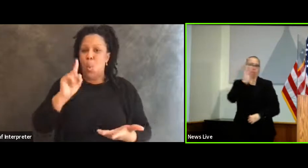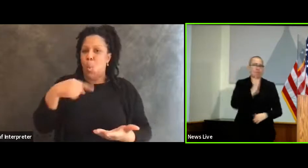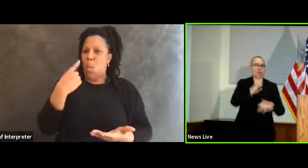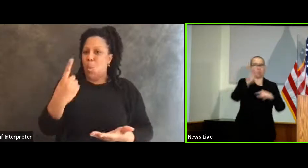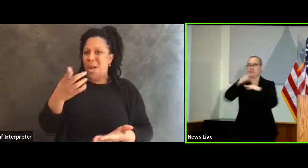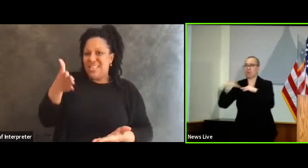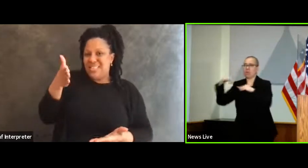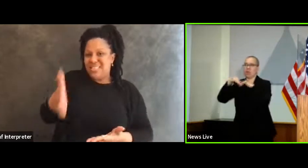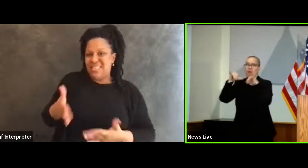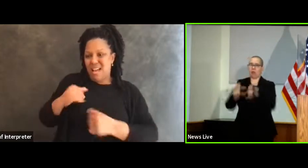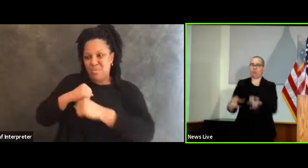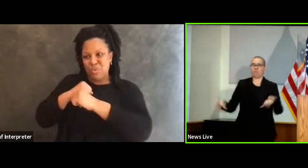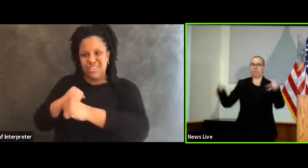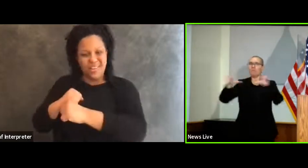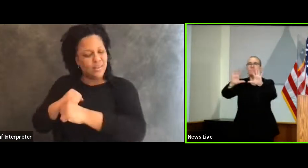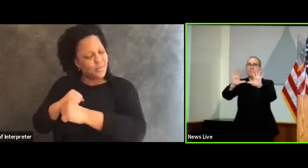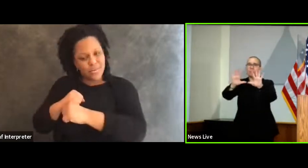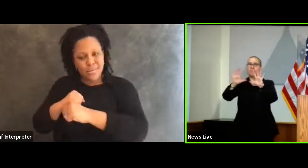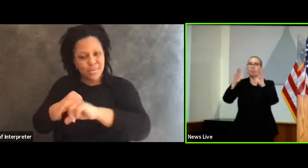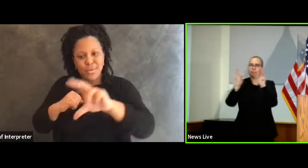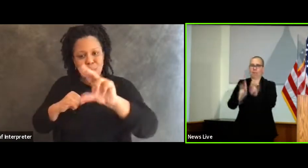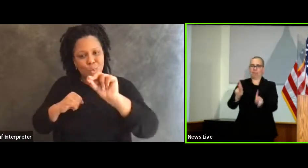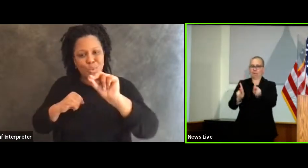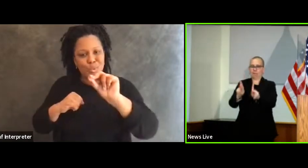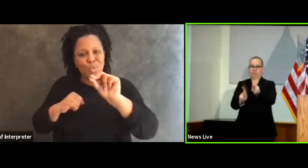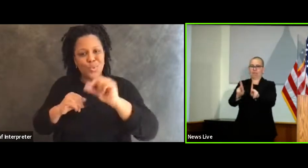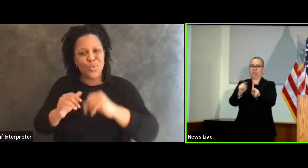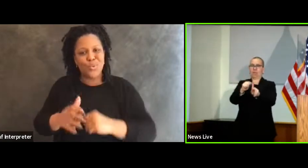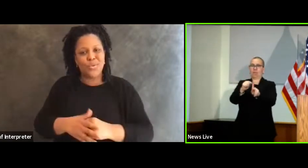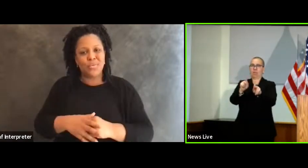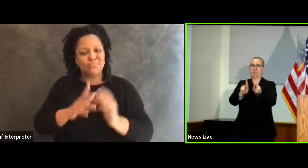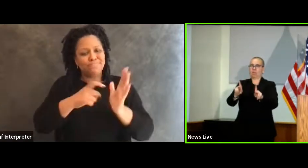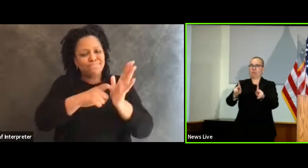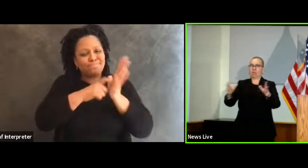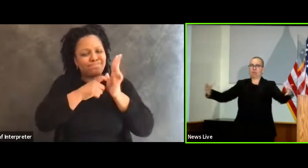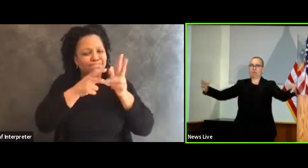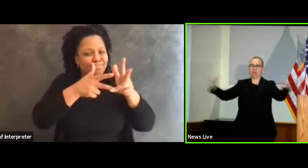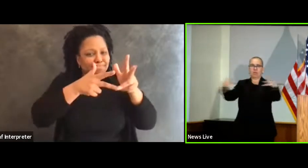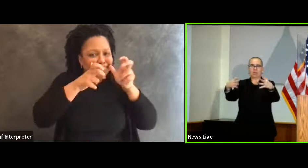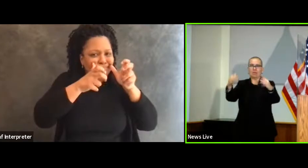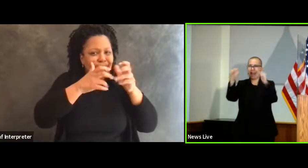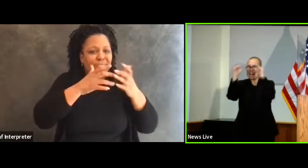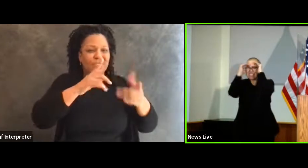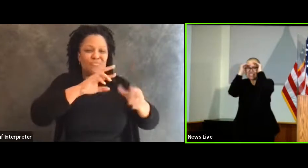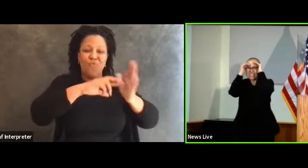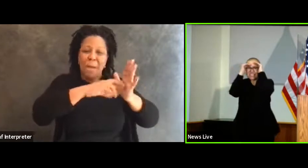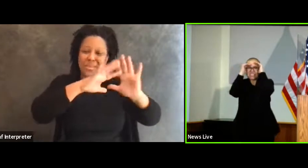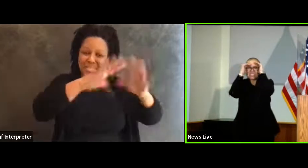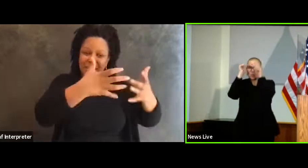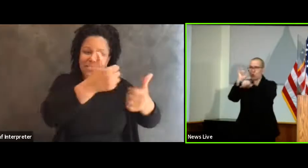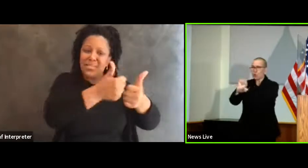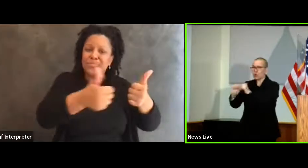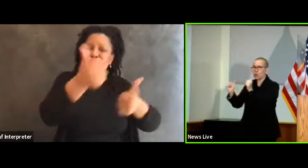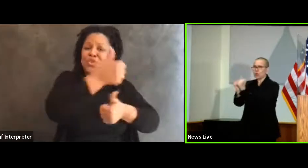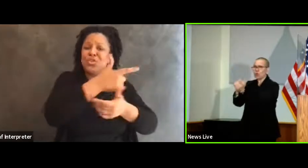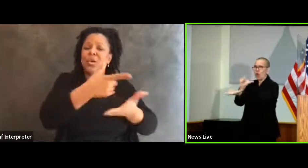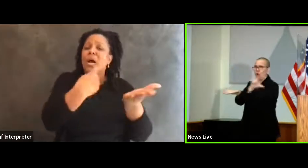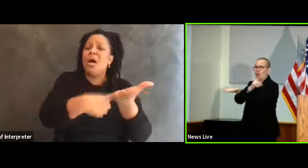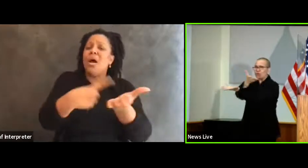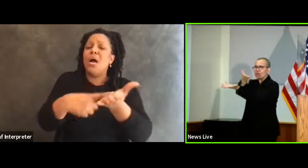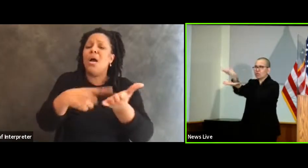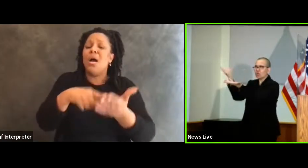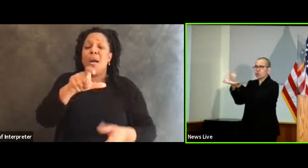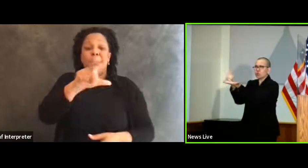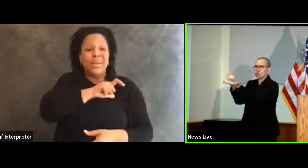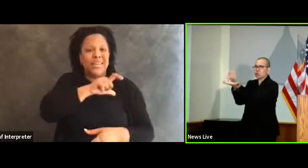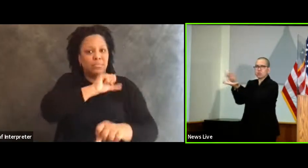at, and hearing the speaker talk about the work that law enforcement needs to do every day. And that those are the very people